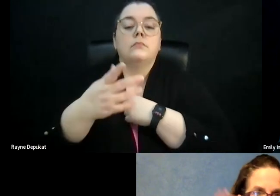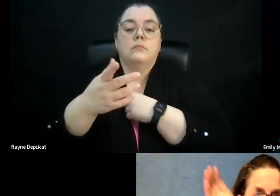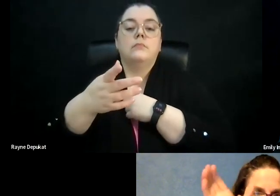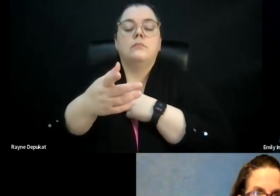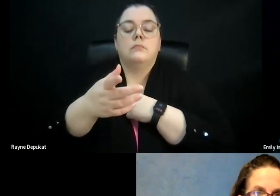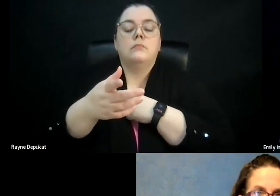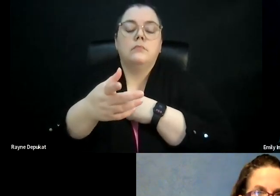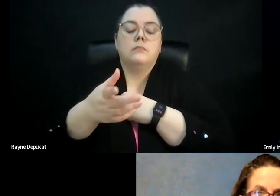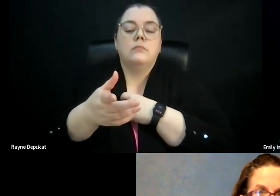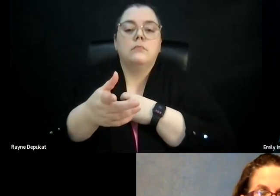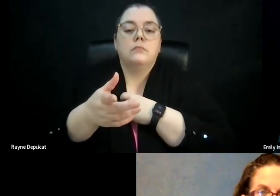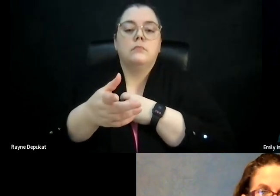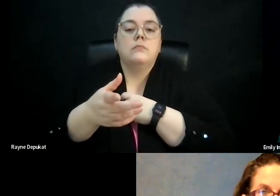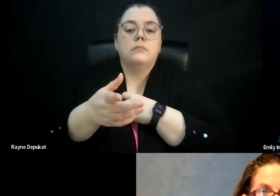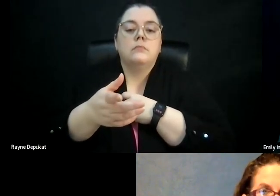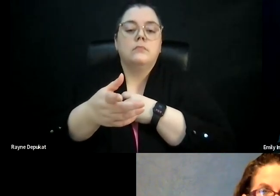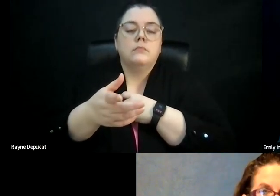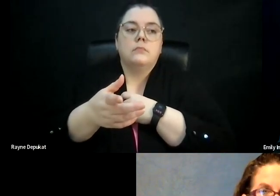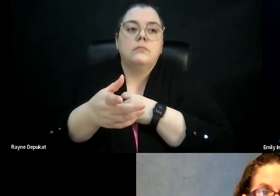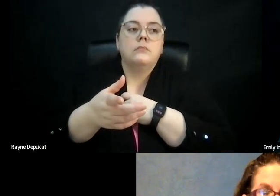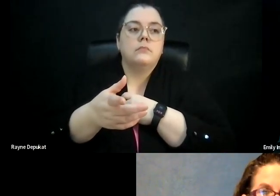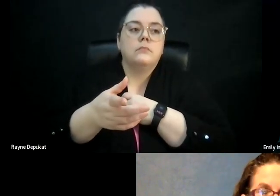screen share so folks could see you both in the screen share.